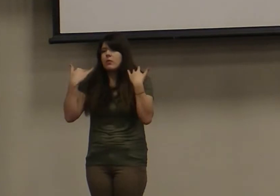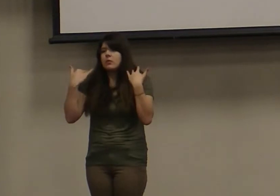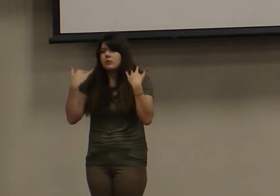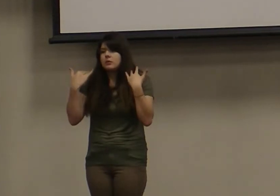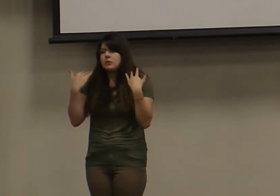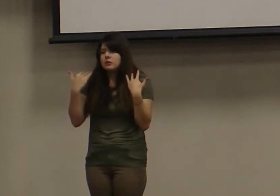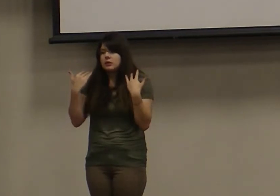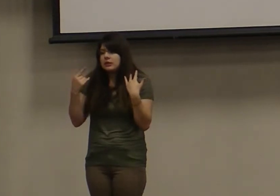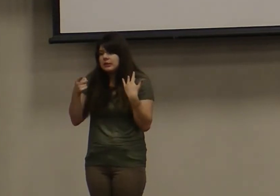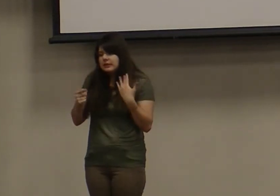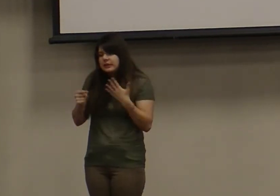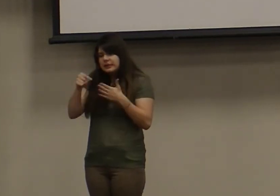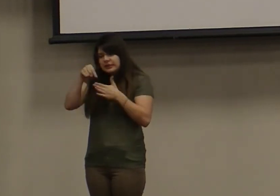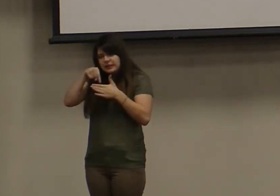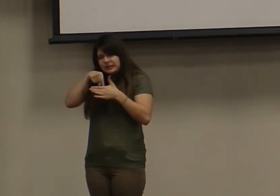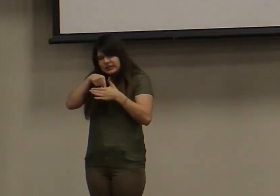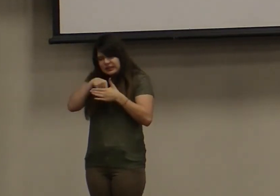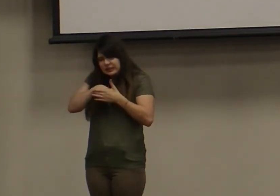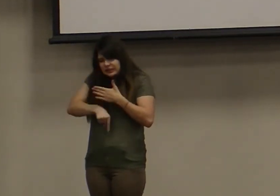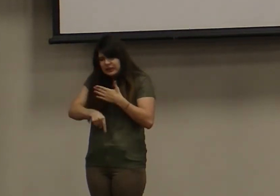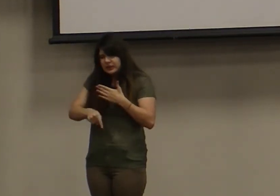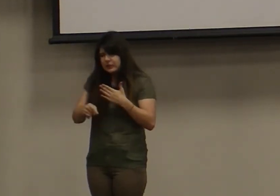He is deeply troubled.